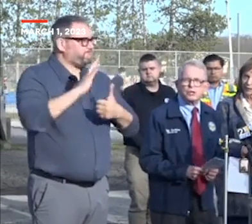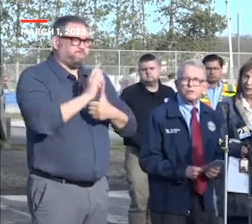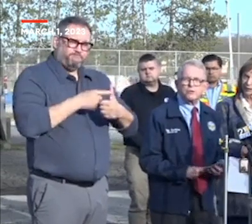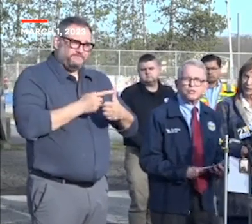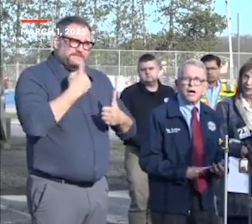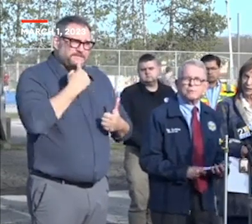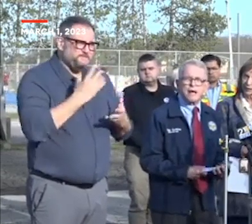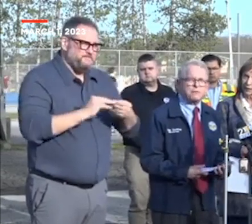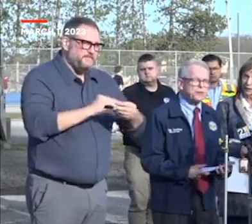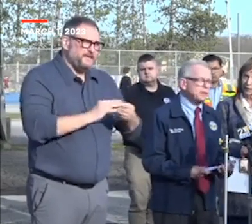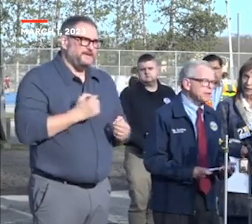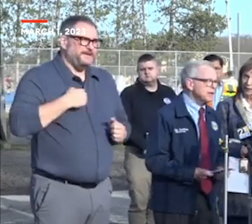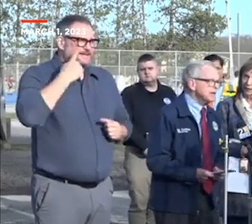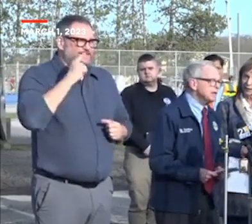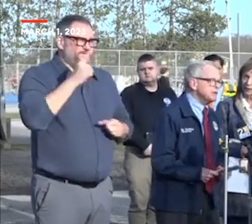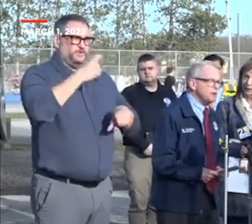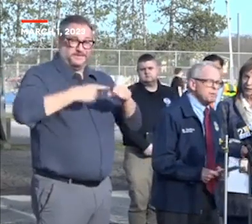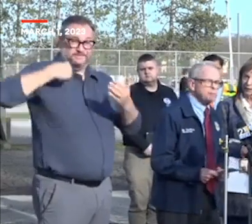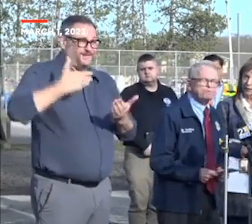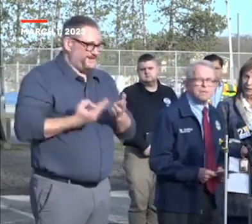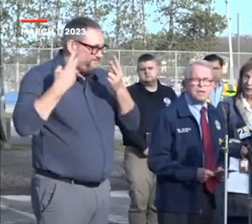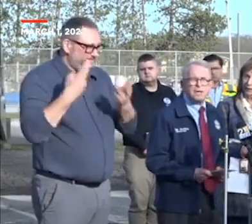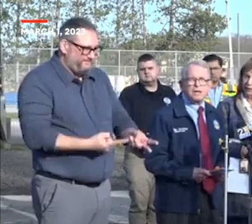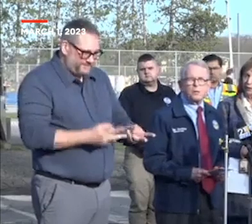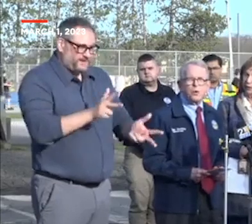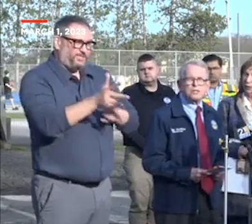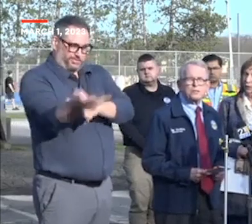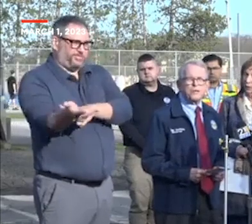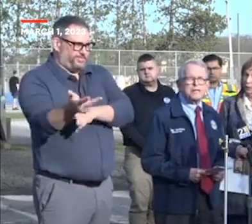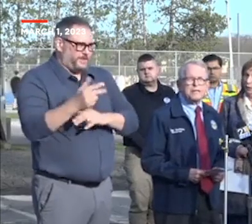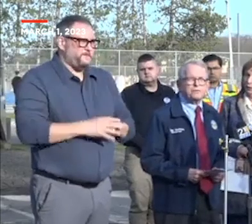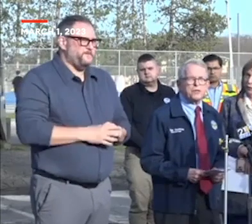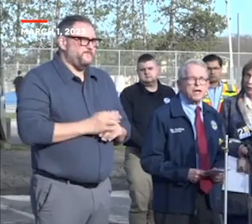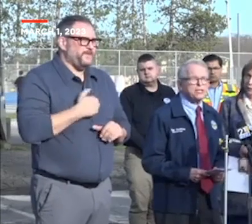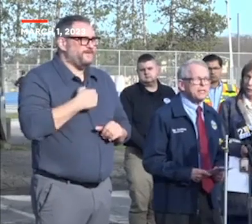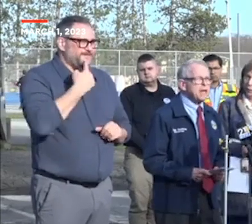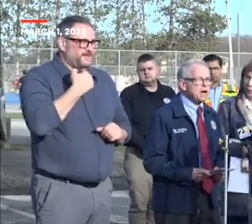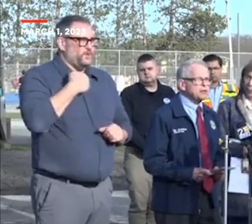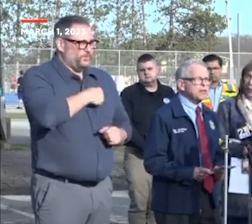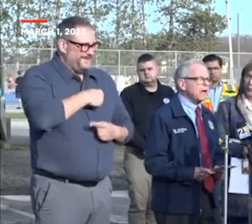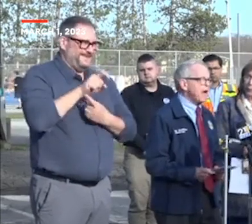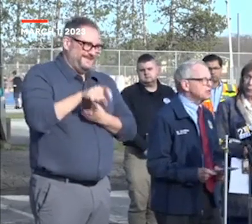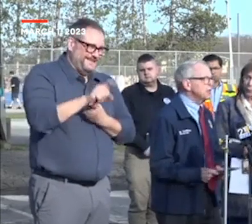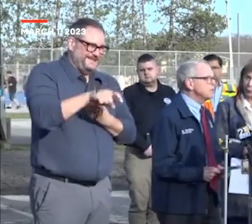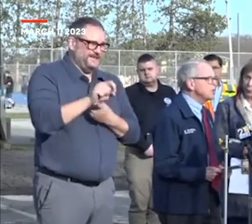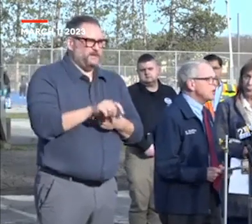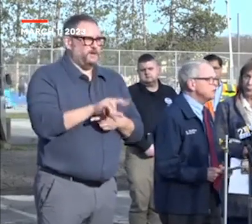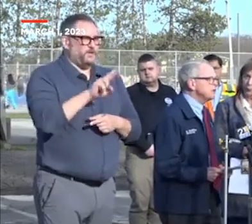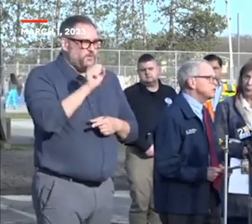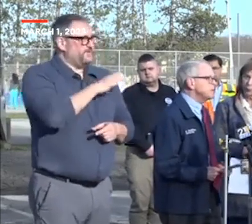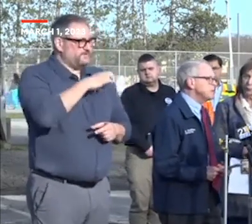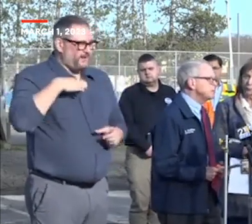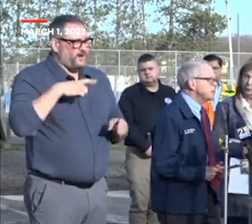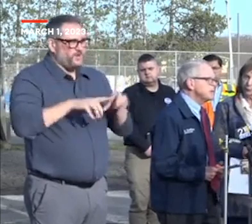was here the first time after the derailment, was for the need for the United States Congress to take action in regard